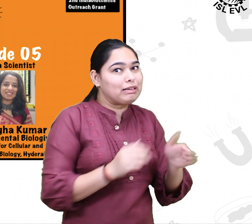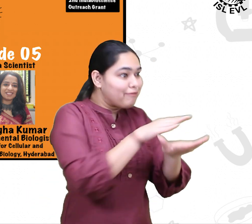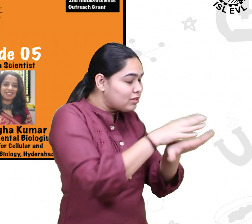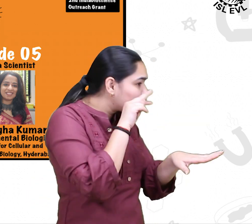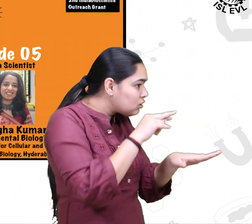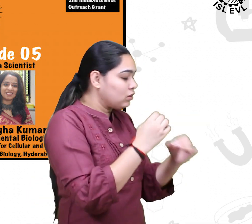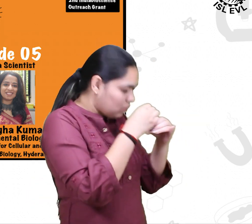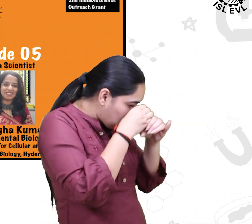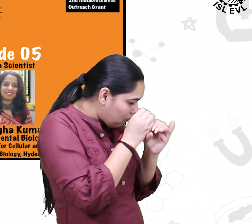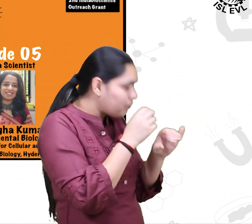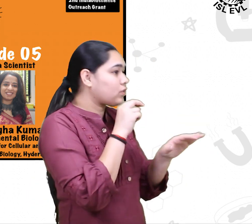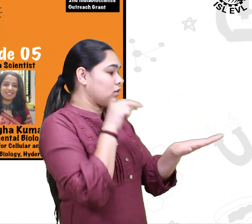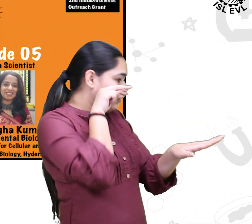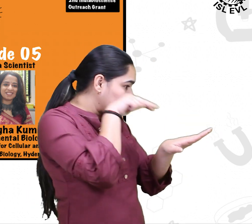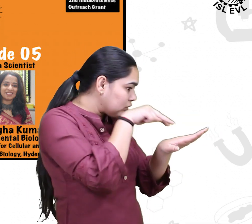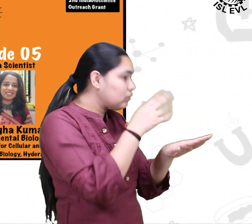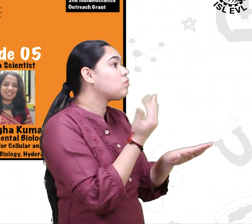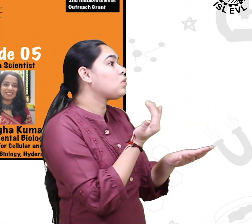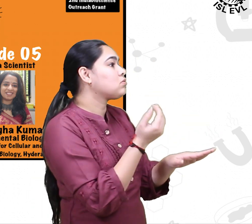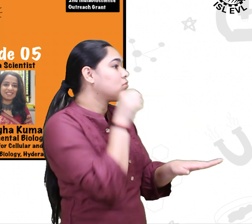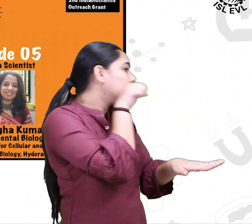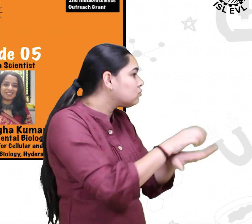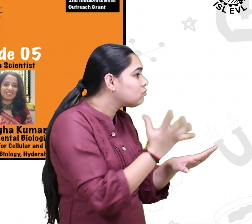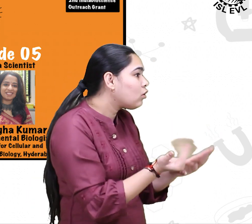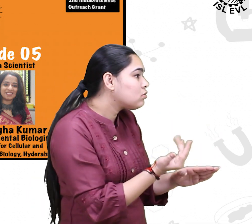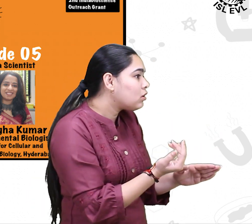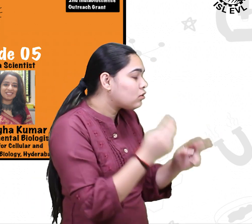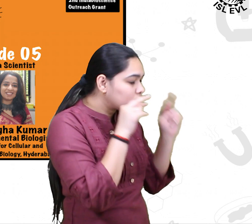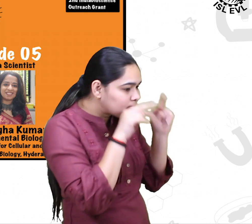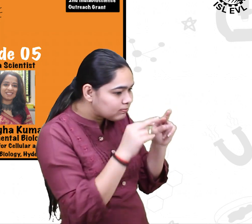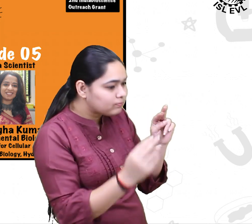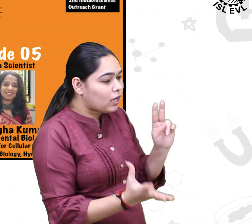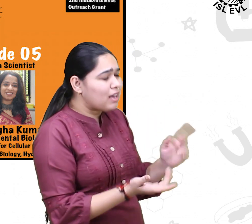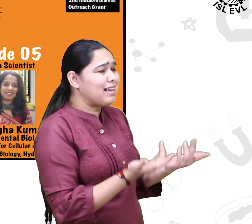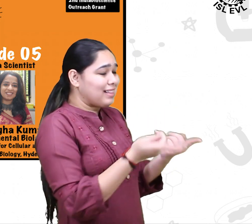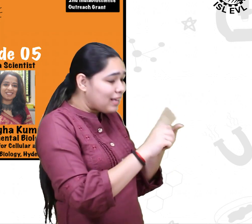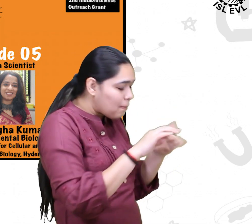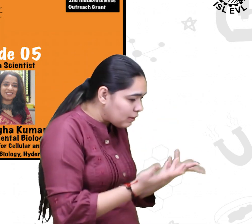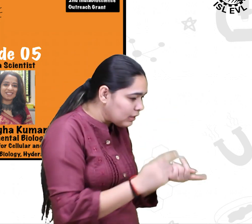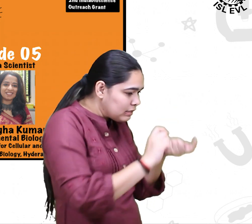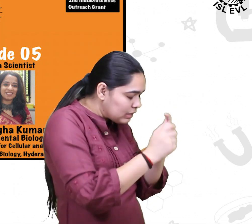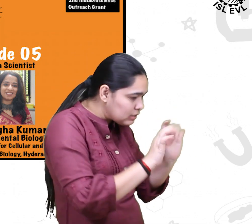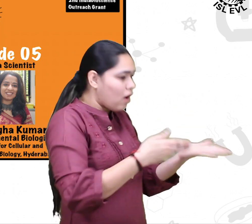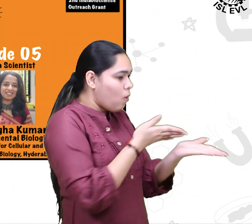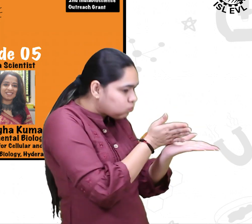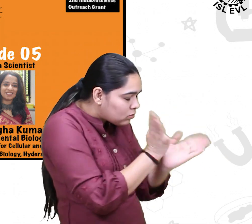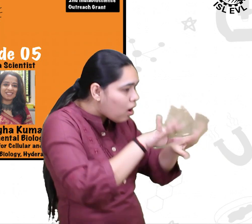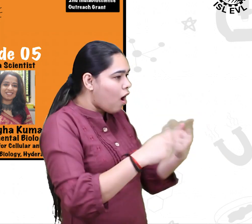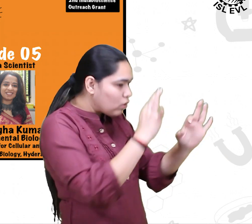simple microscope because it's transparent. And at some point, I'm studying basic biology for the interest